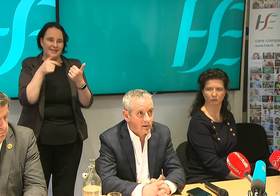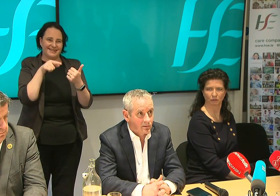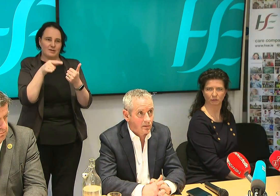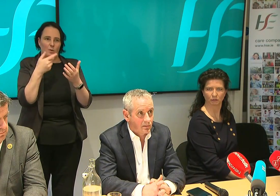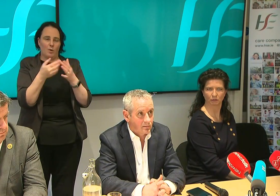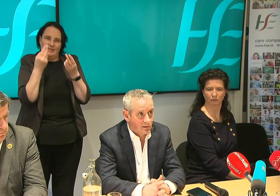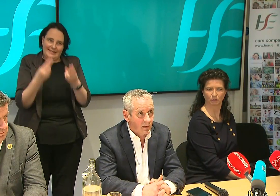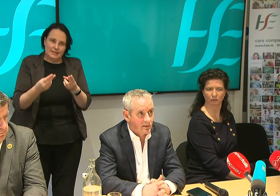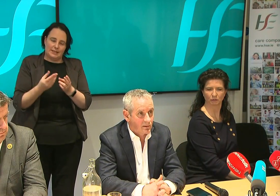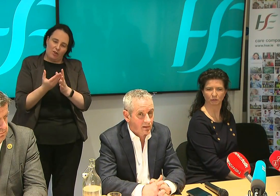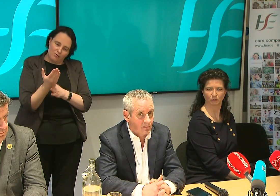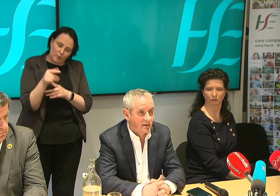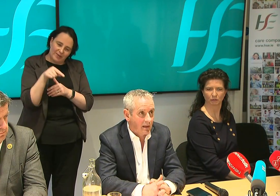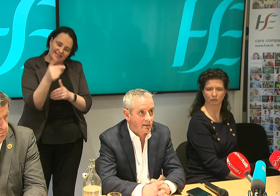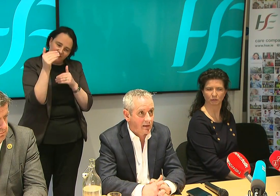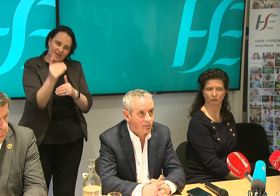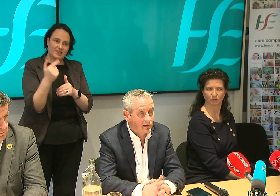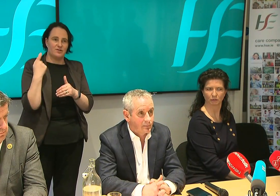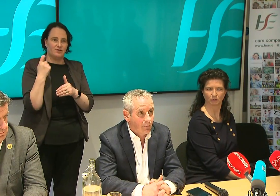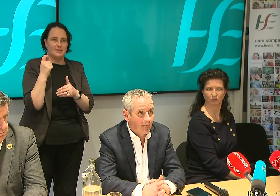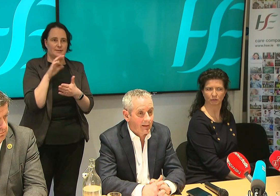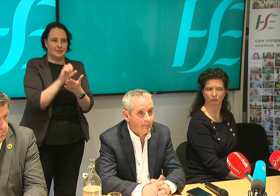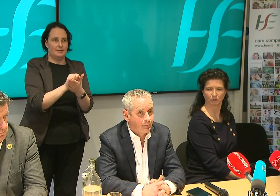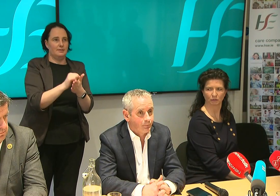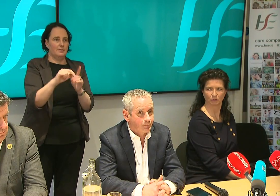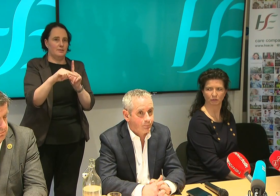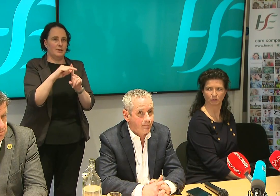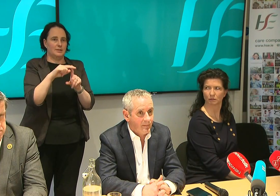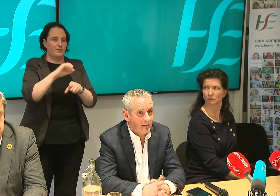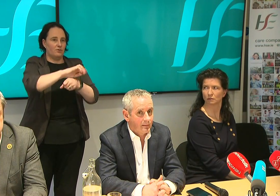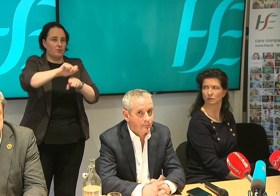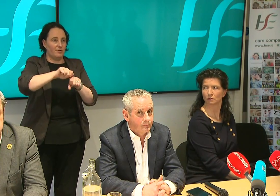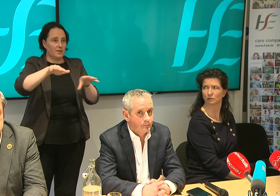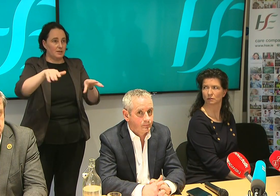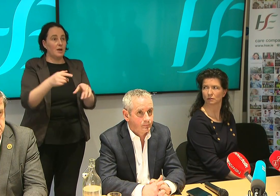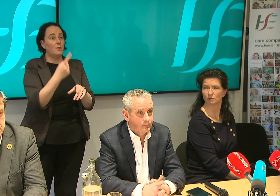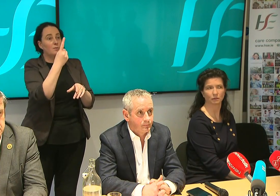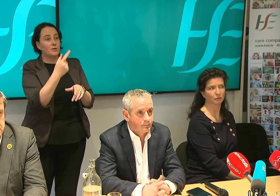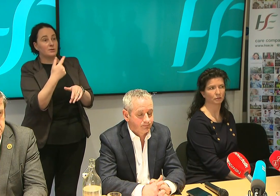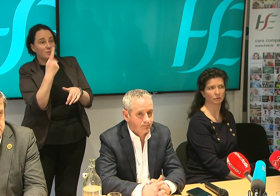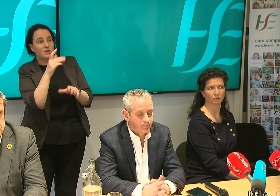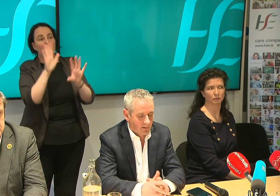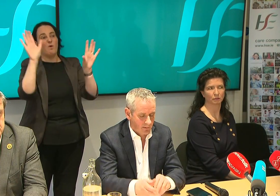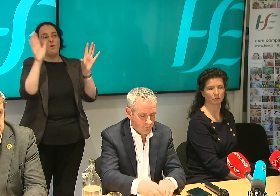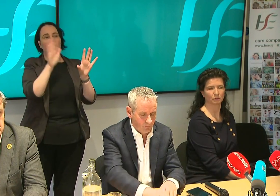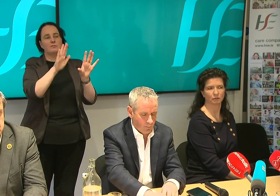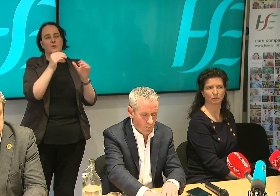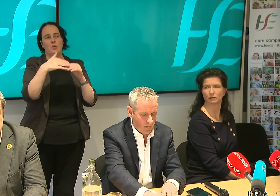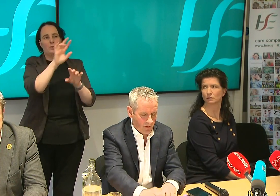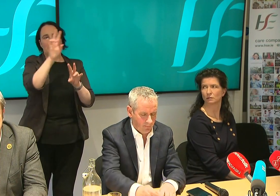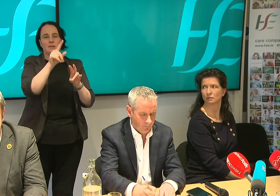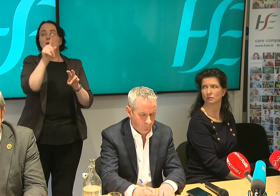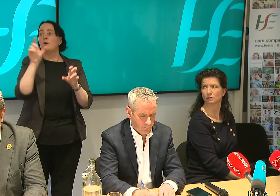need to get through this phase with the recent cases identified. Okay, Paul, I'll give you one follow-up. You're okay. So just be clear